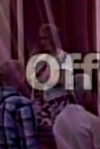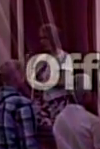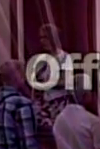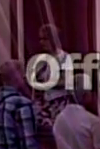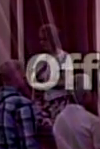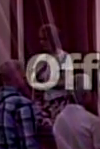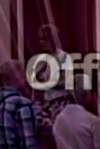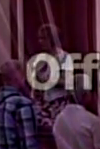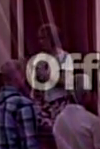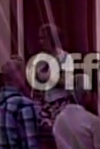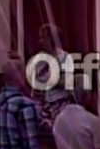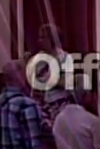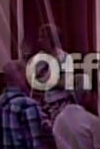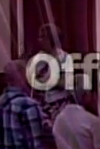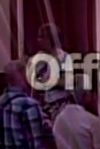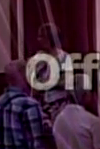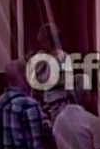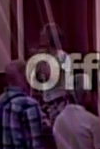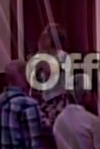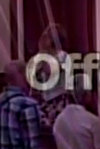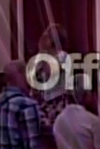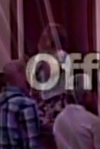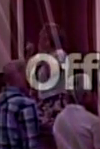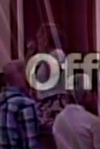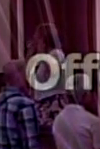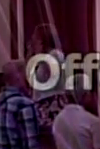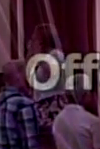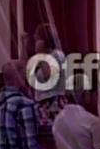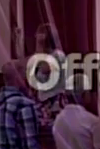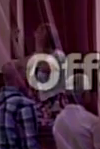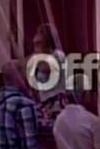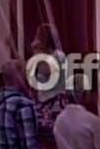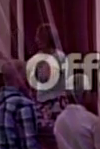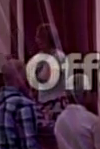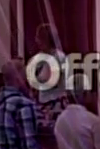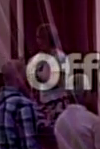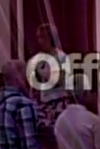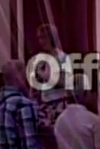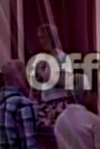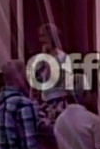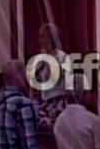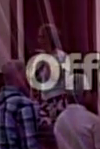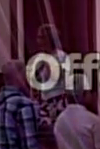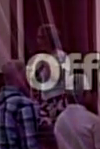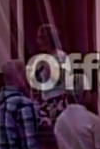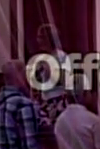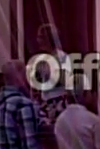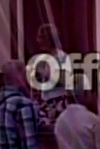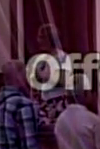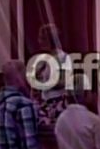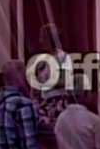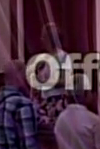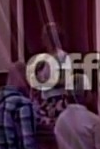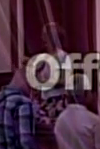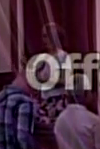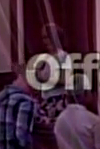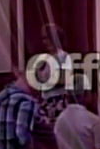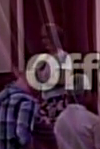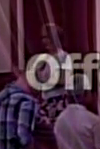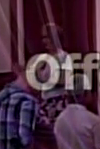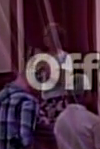You may never have the Lord speak to you audibly, but I hope he speaks to you otherwise. Thank you,